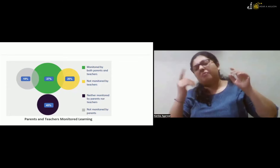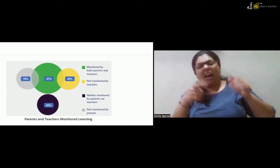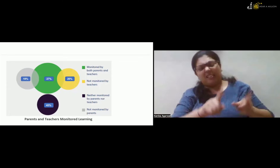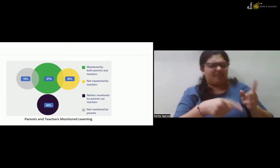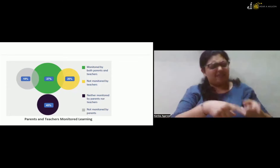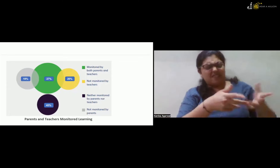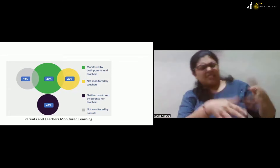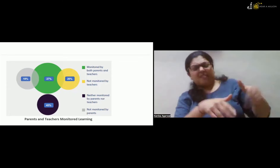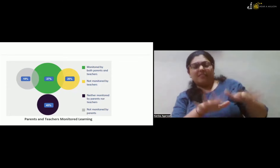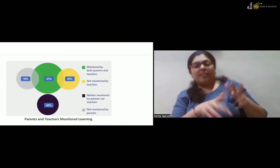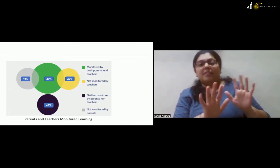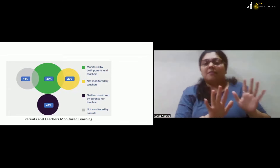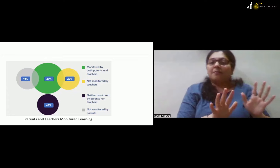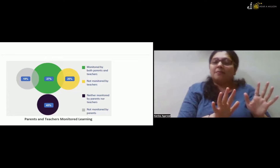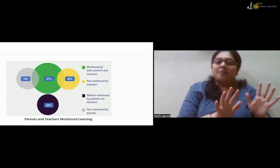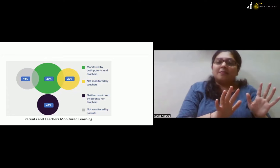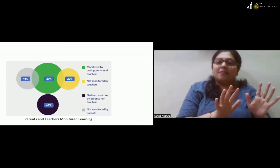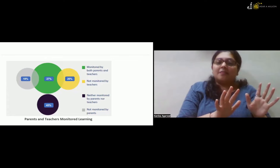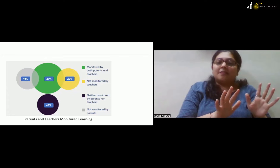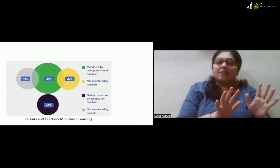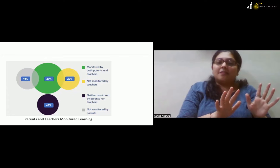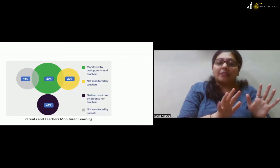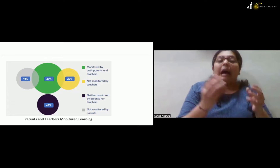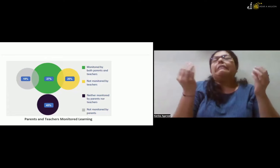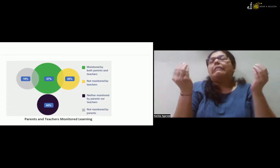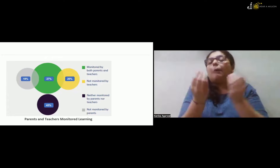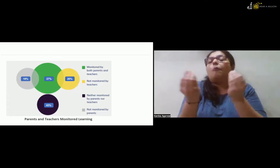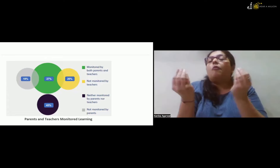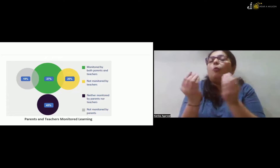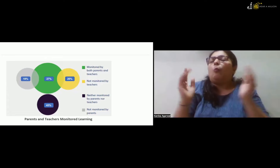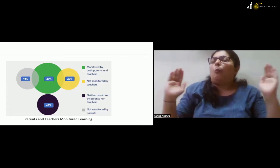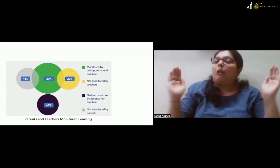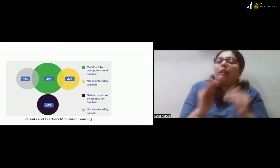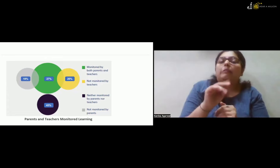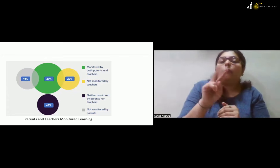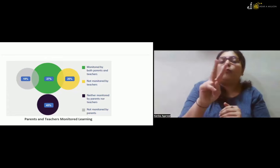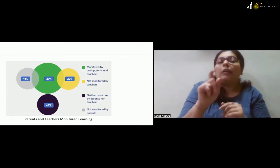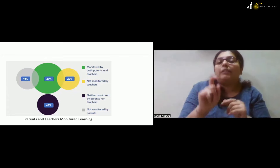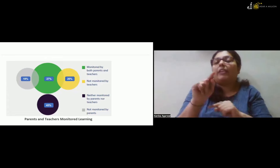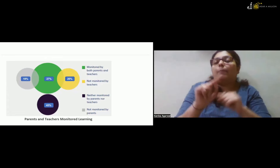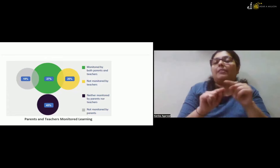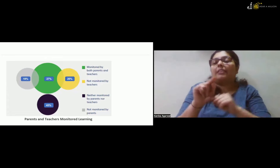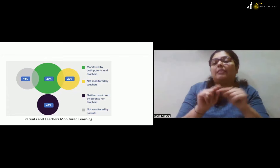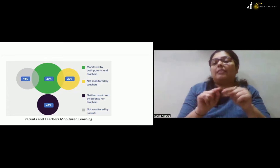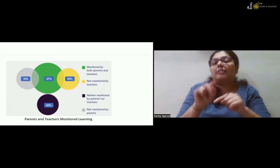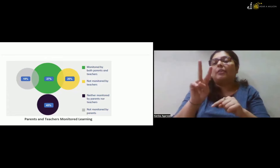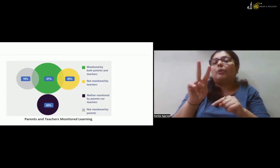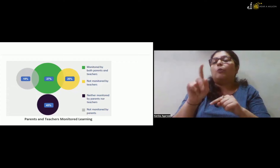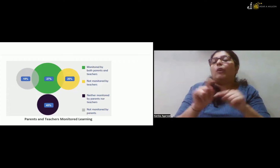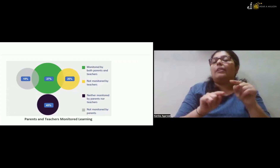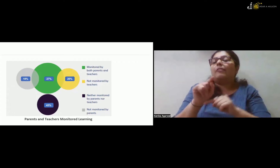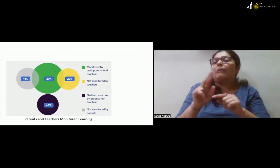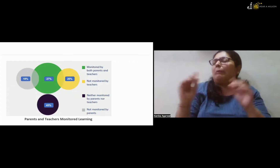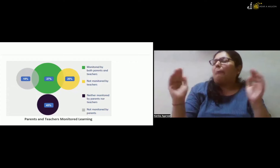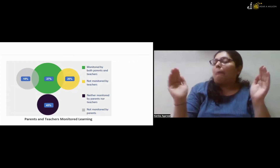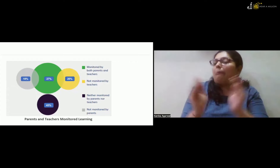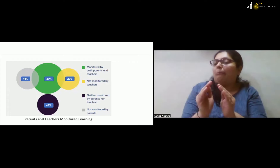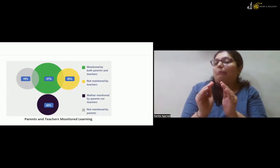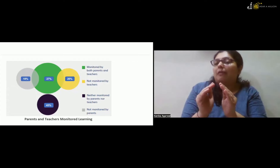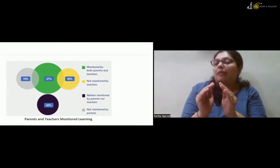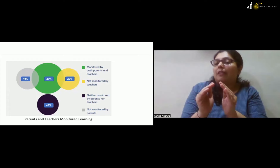So, these questions were given to the kids as well. And we had clear answers where they said that